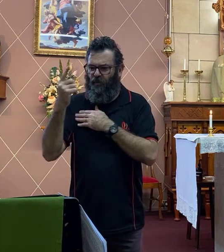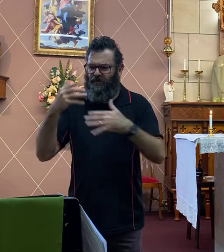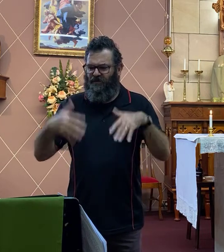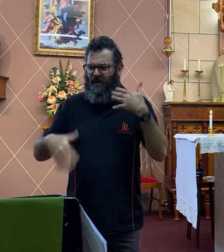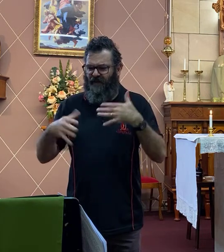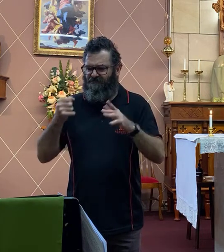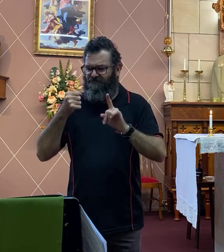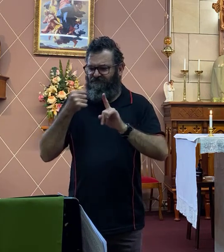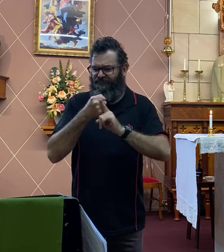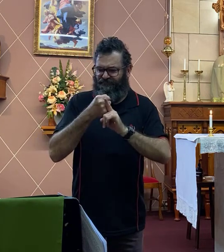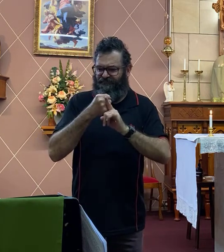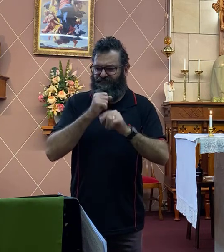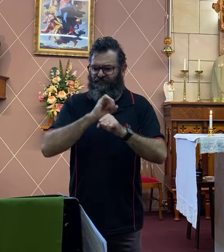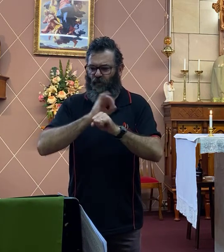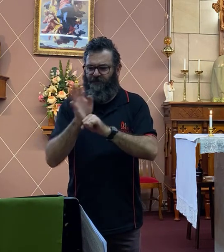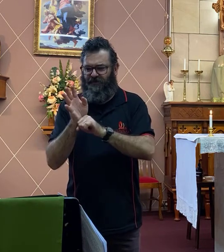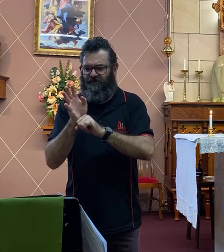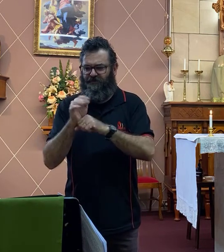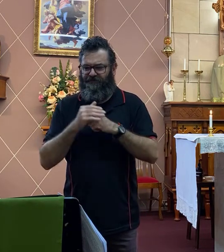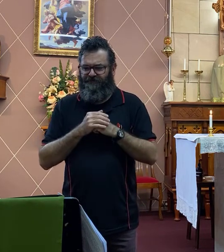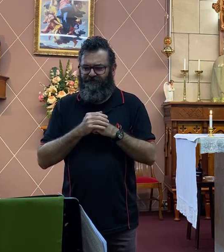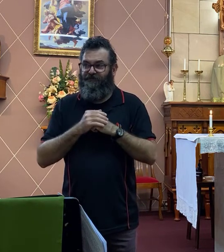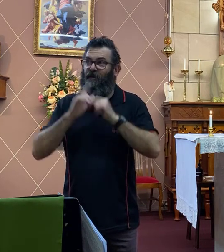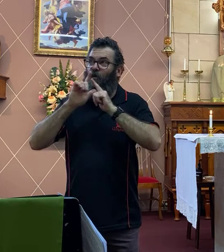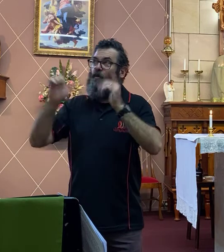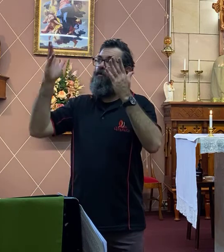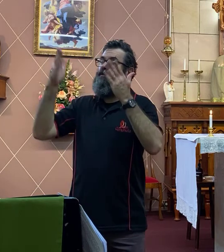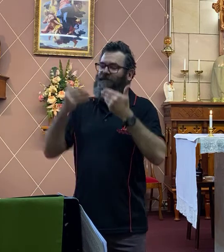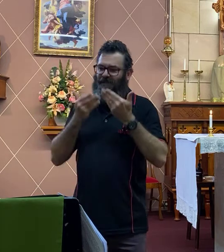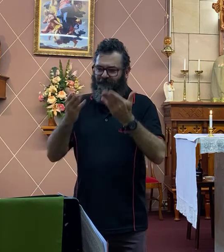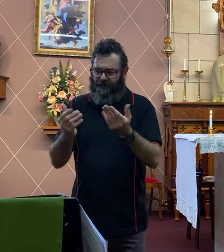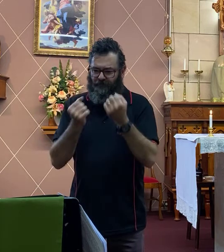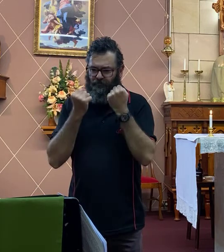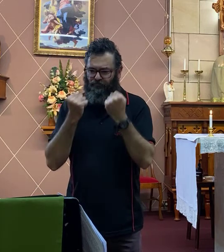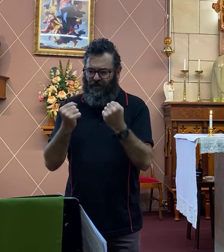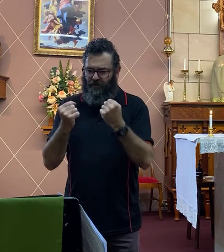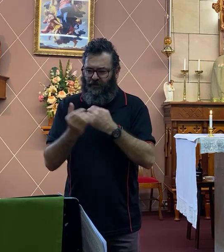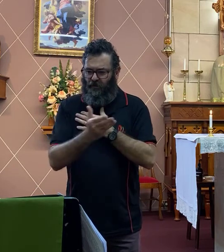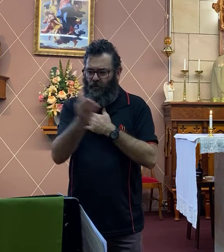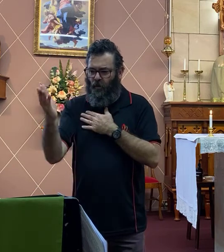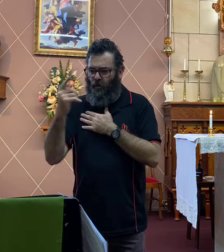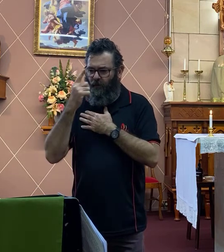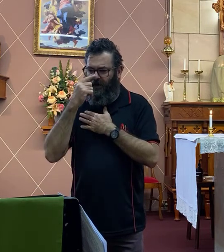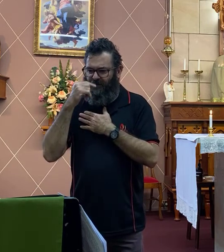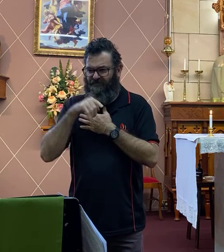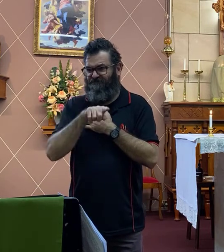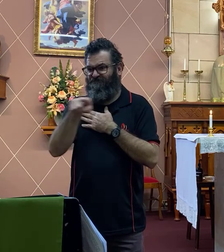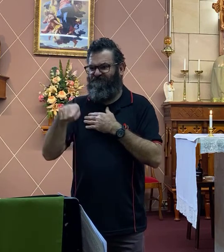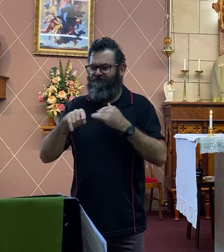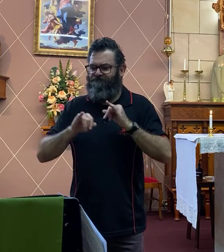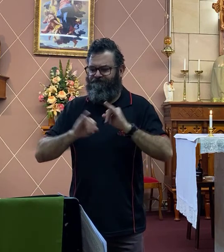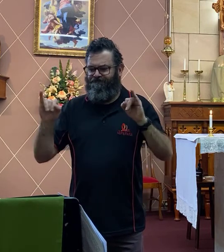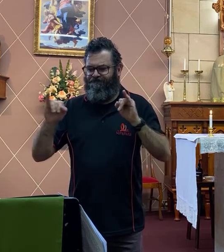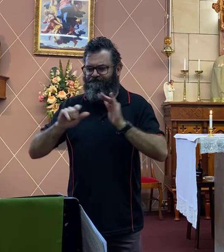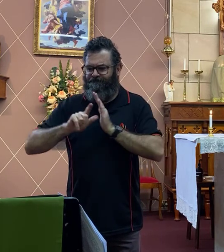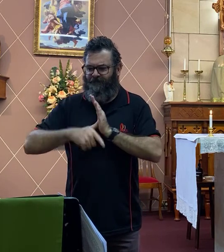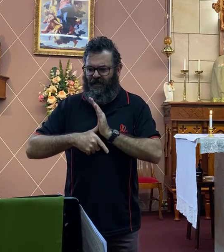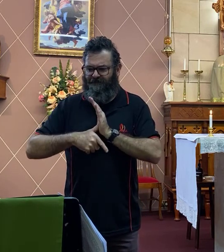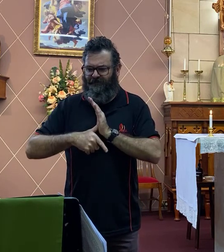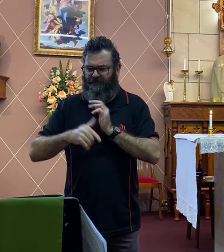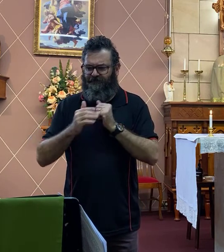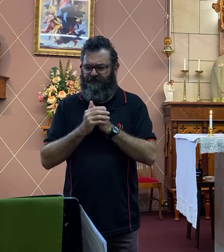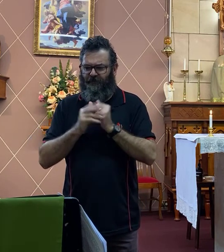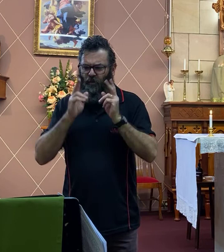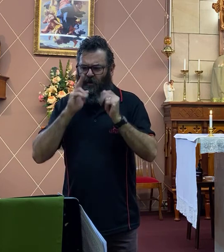We pray for all people who suffer from the impacts of COVID. Lord, give strength to your people in these